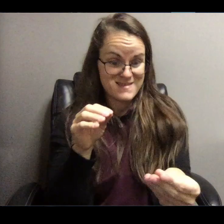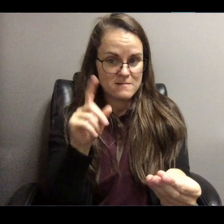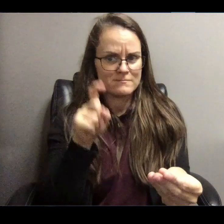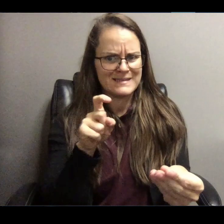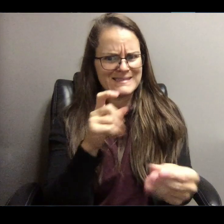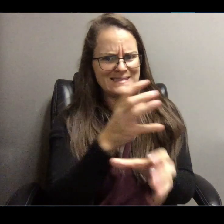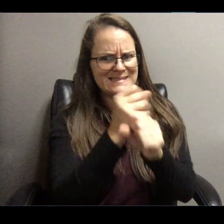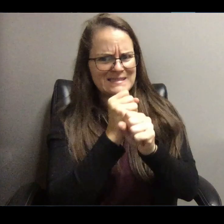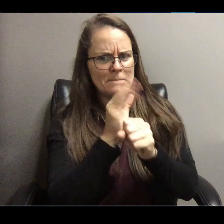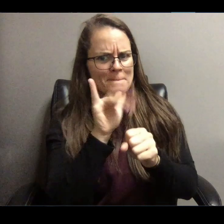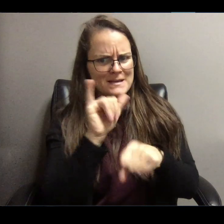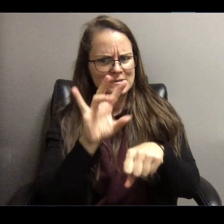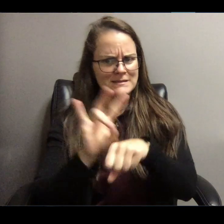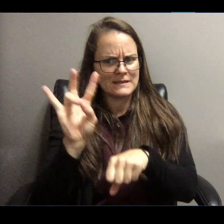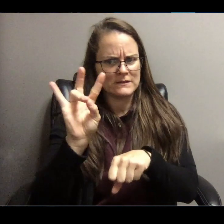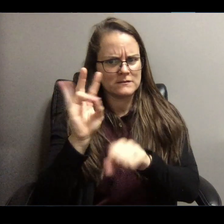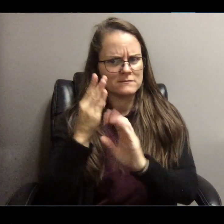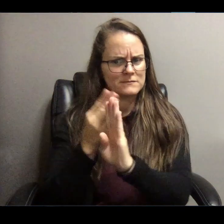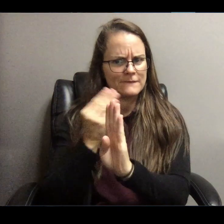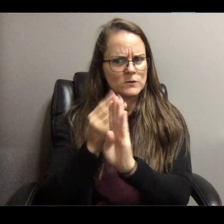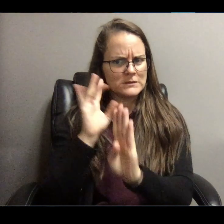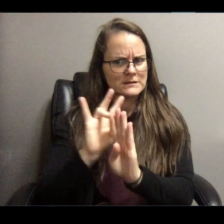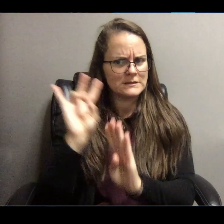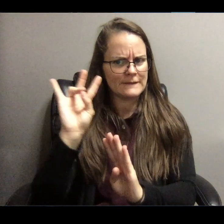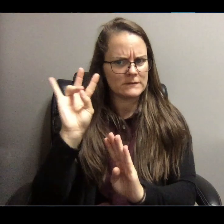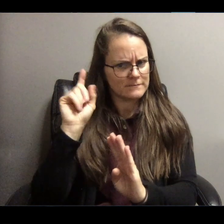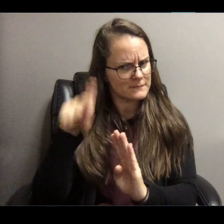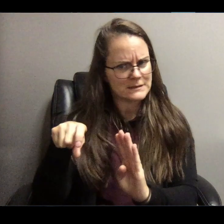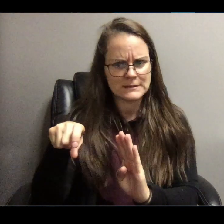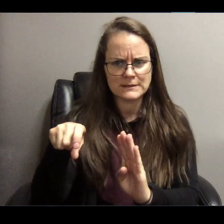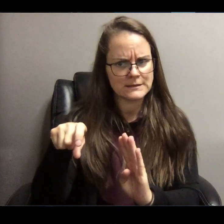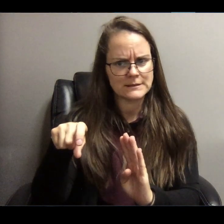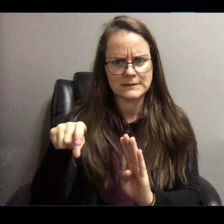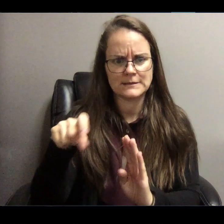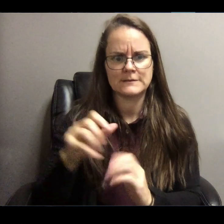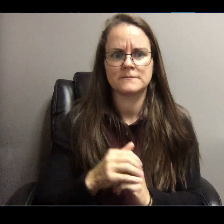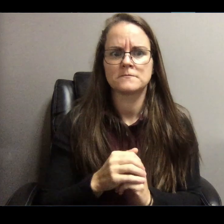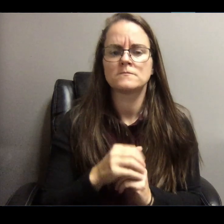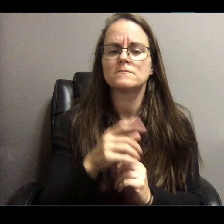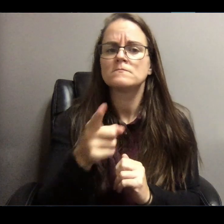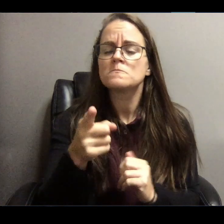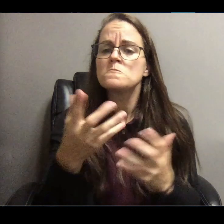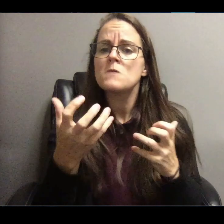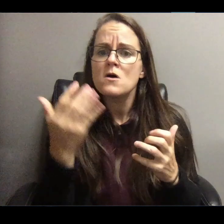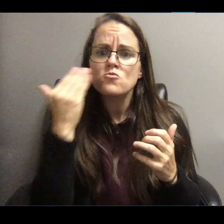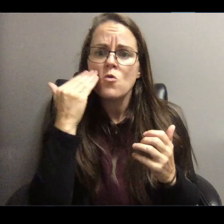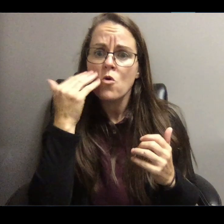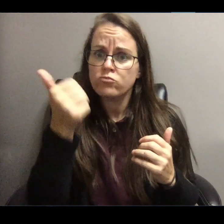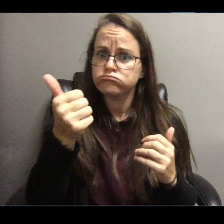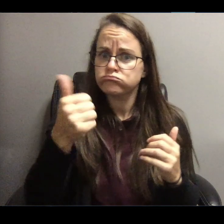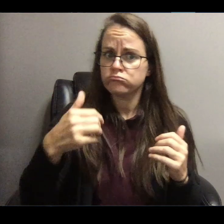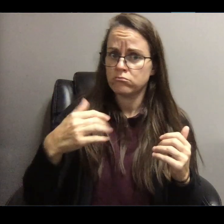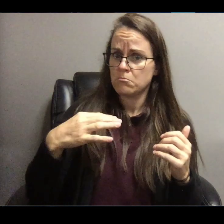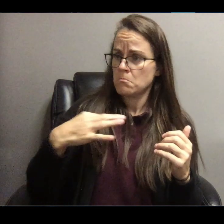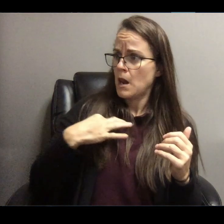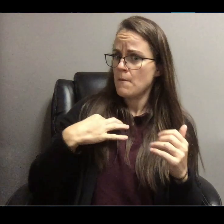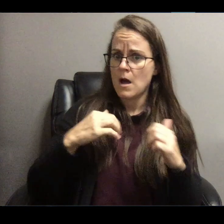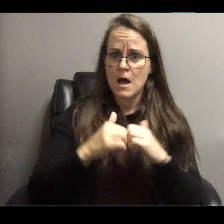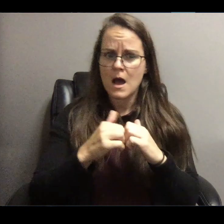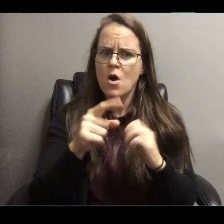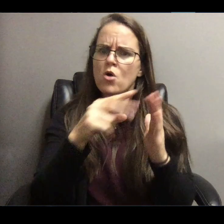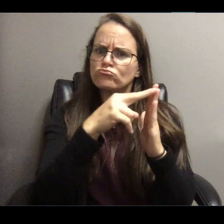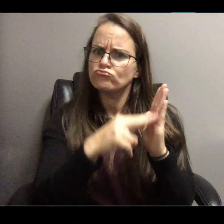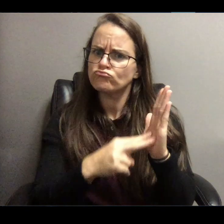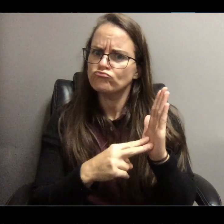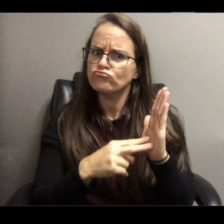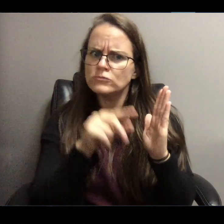Your ballot must be received by 7 p.m. on Election Day. If you would like to know more about the eligibility, you can read through